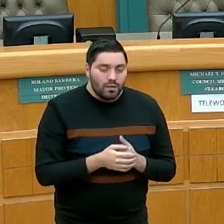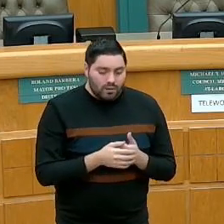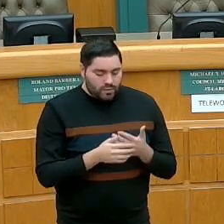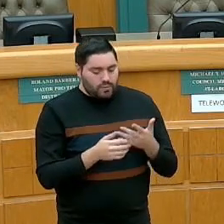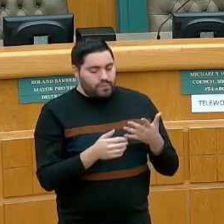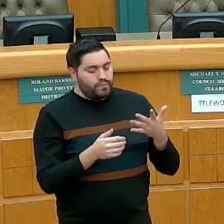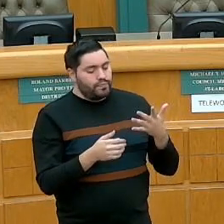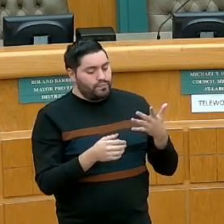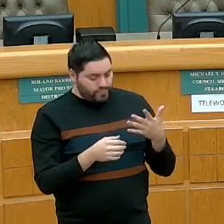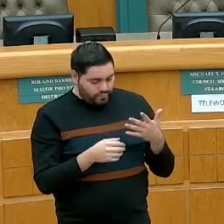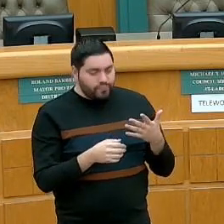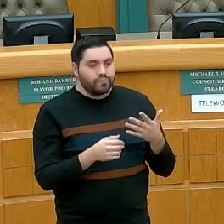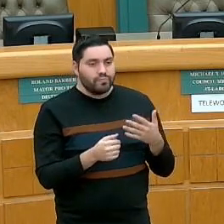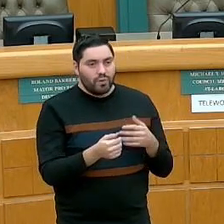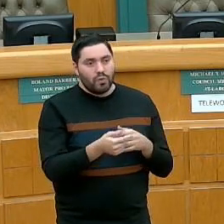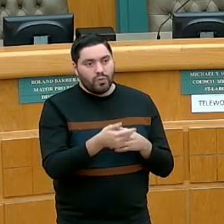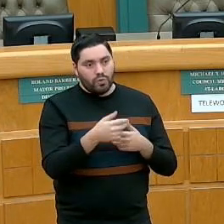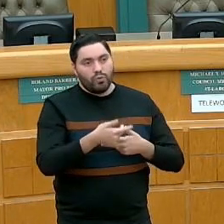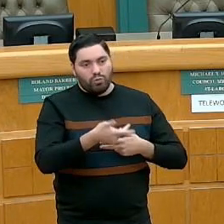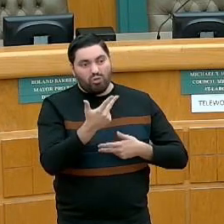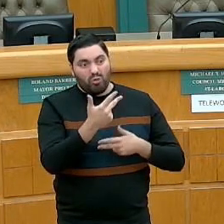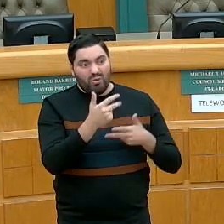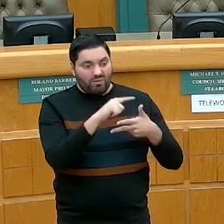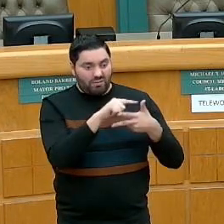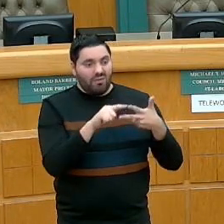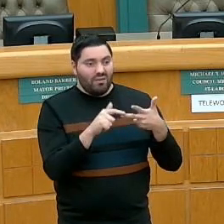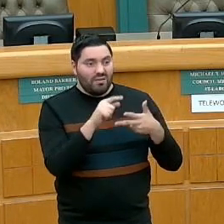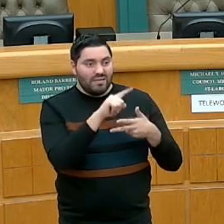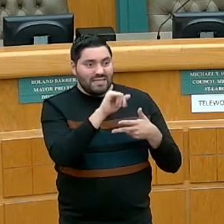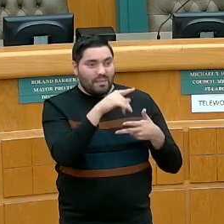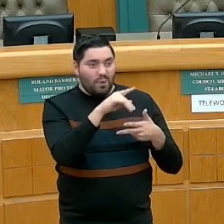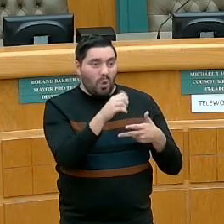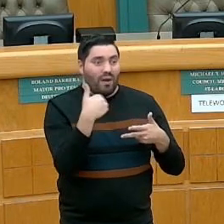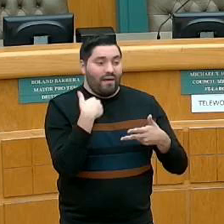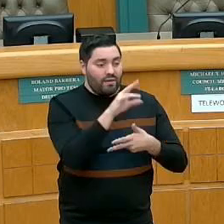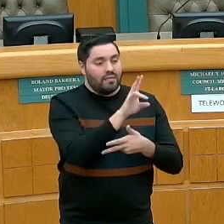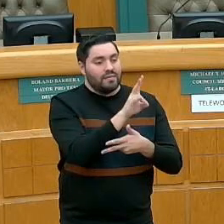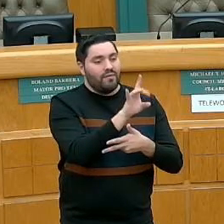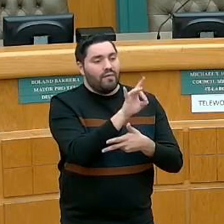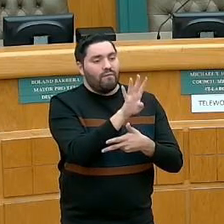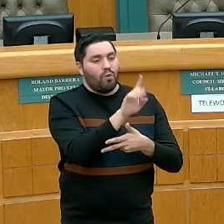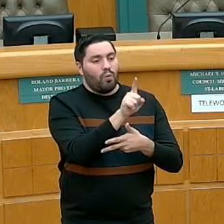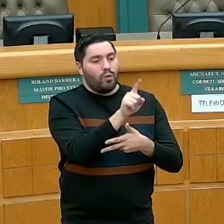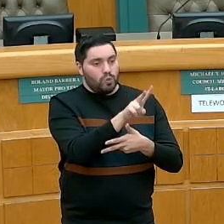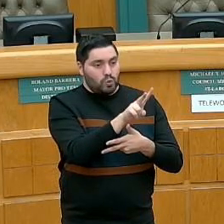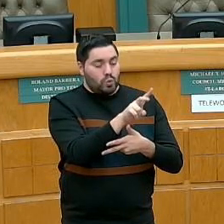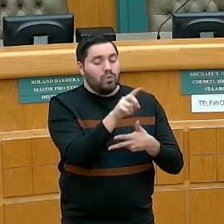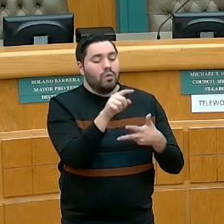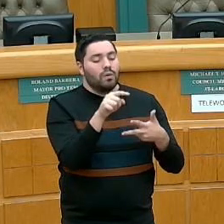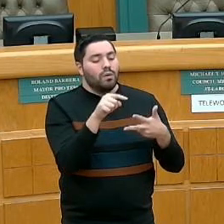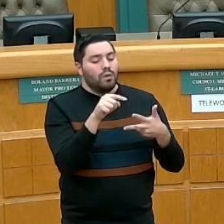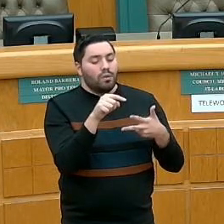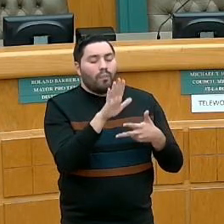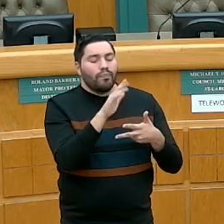Those three total 13 confirmed cases. So zip code 78412,